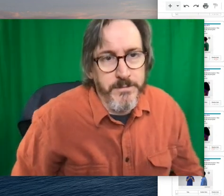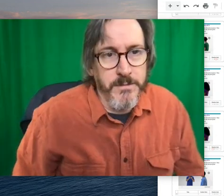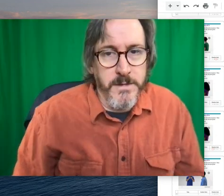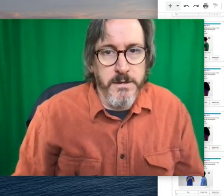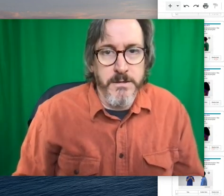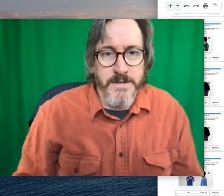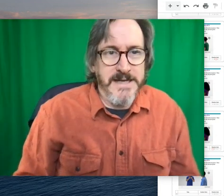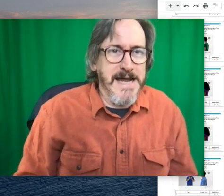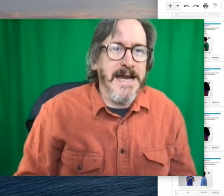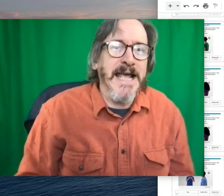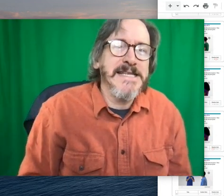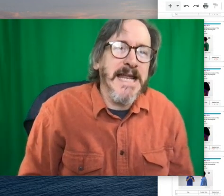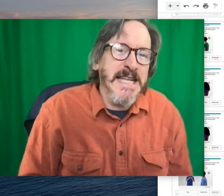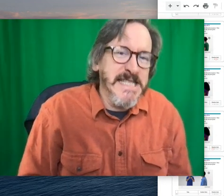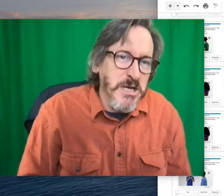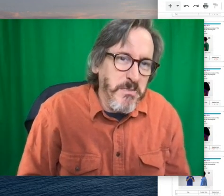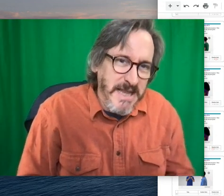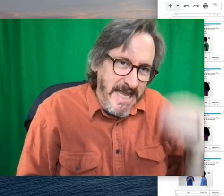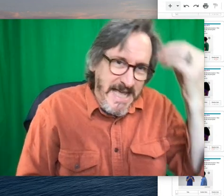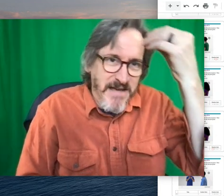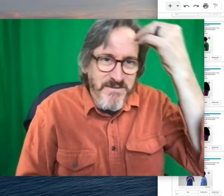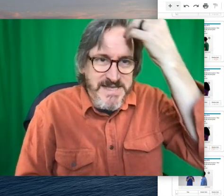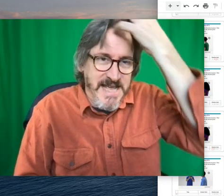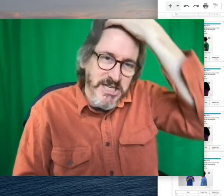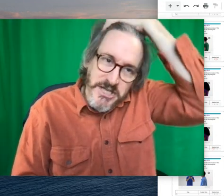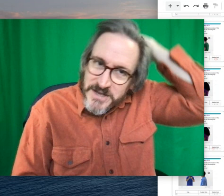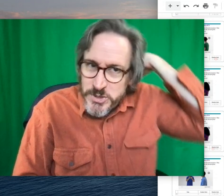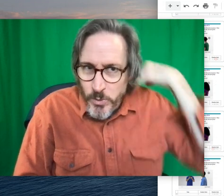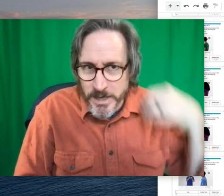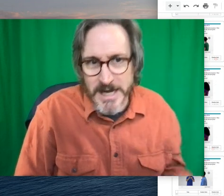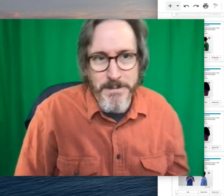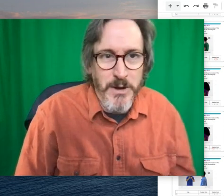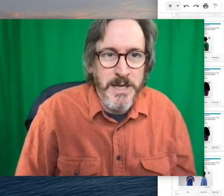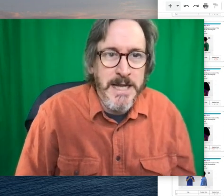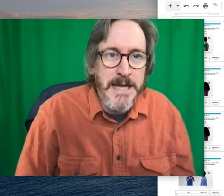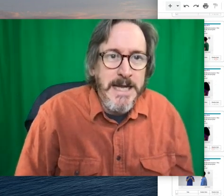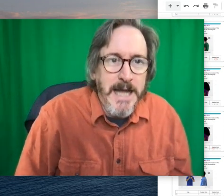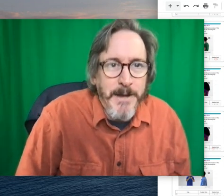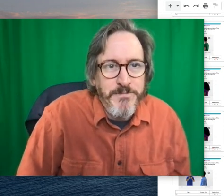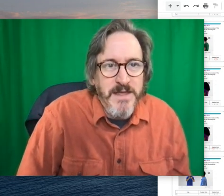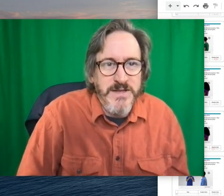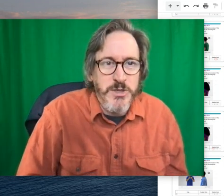But it's not considered polite conversation if you're talking about